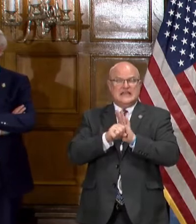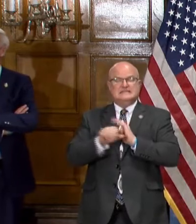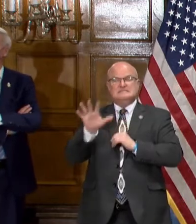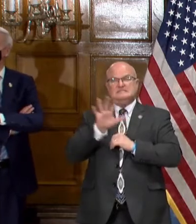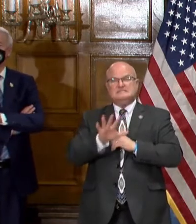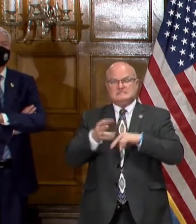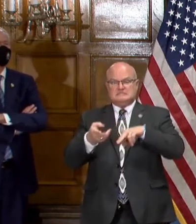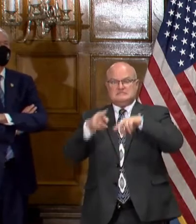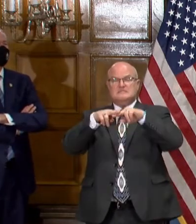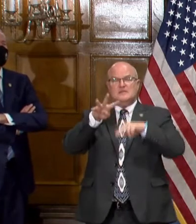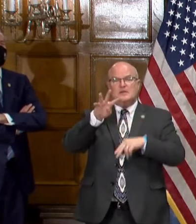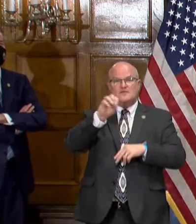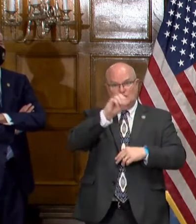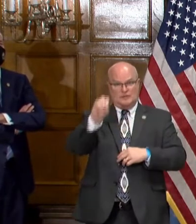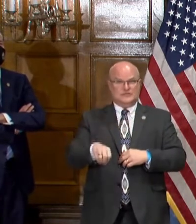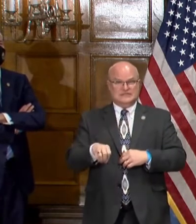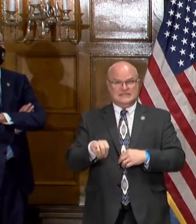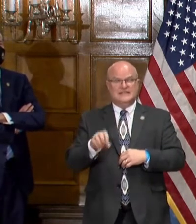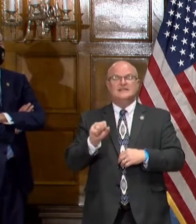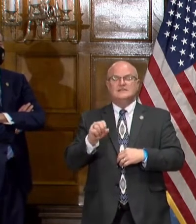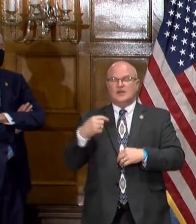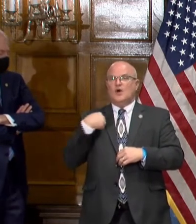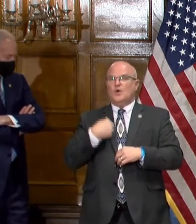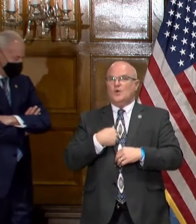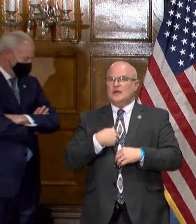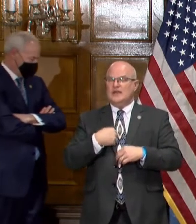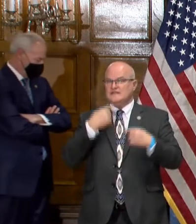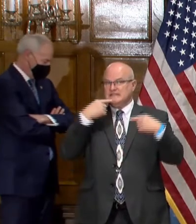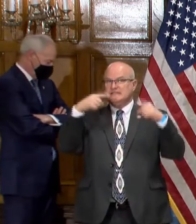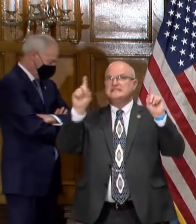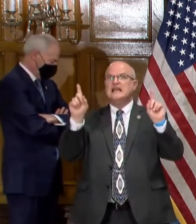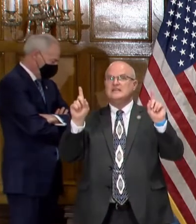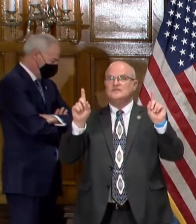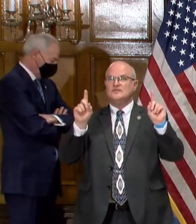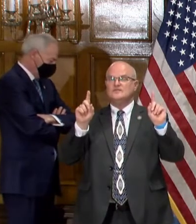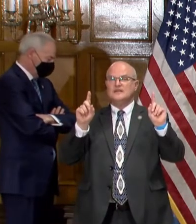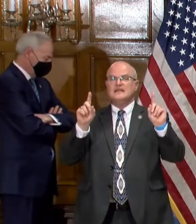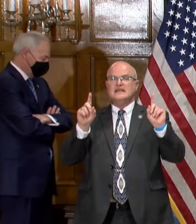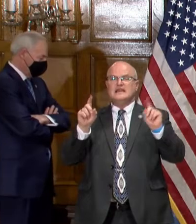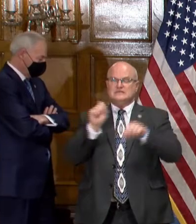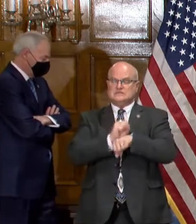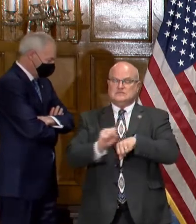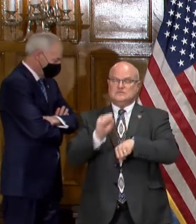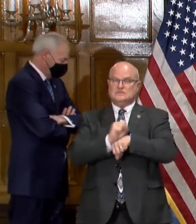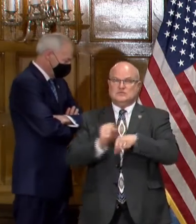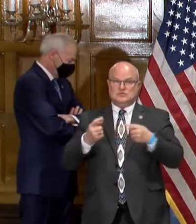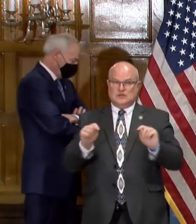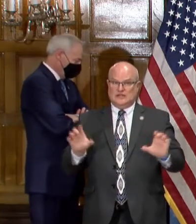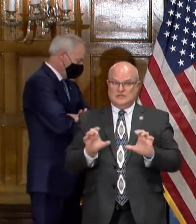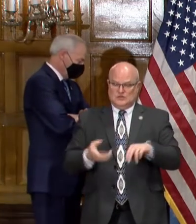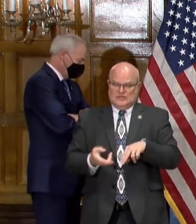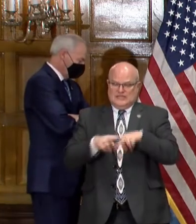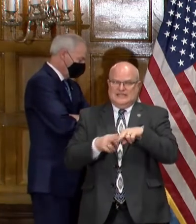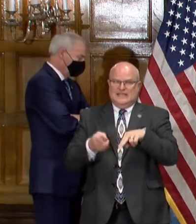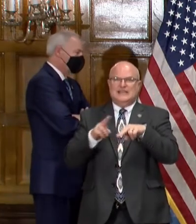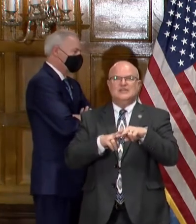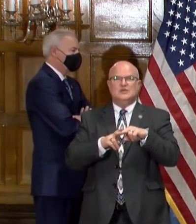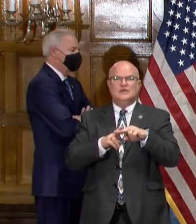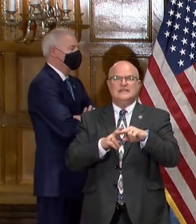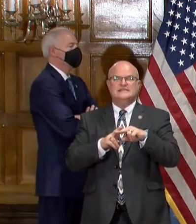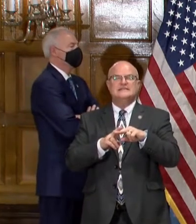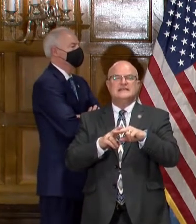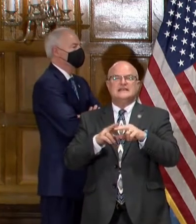about 40%. So we've been very, very successful in the second line of effort that we've been trying to do is increase the